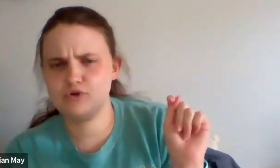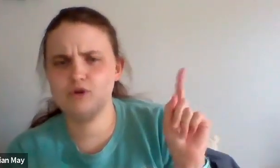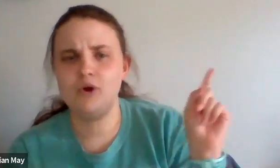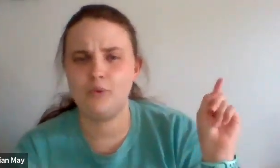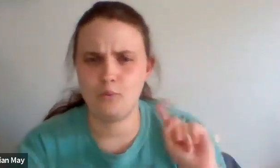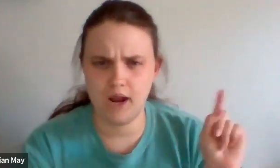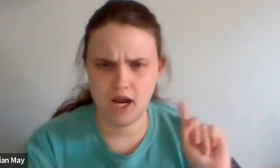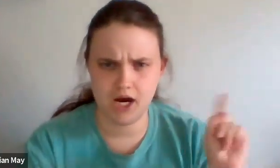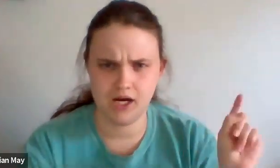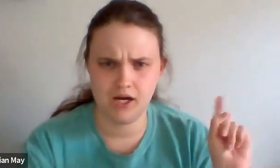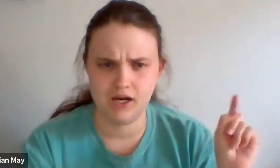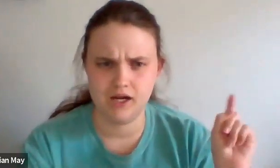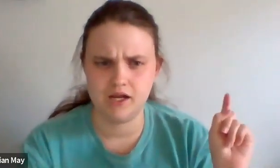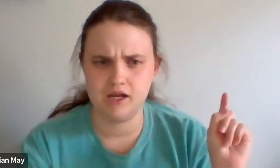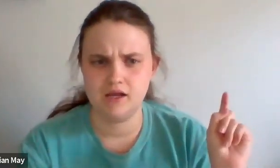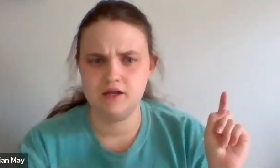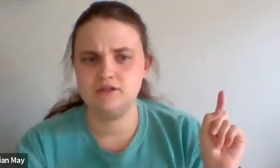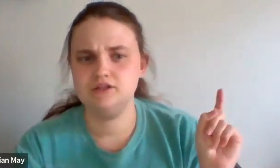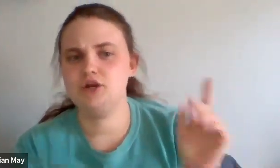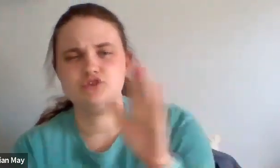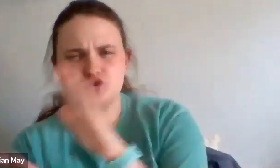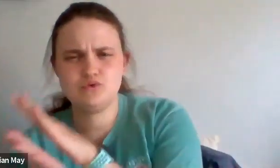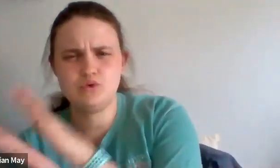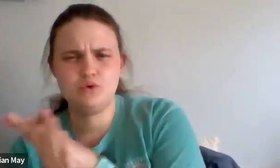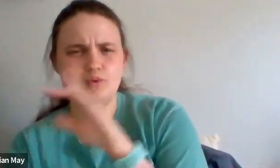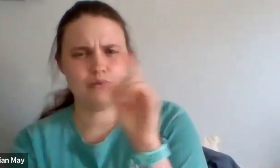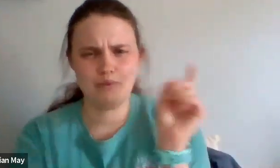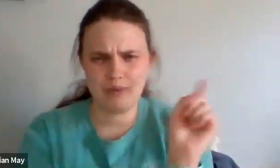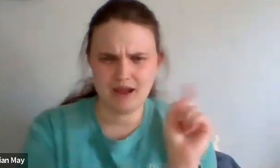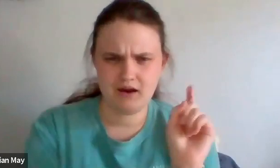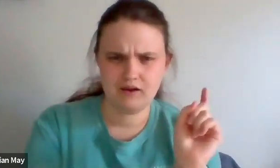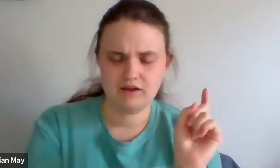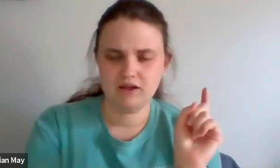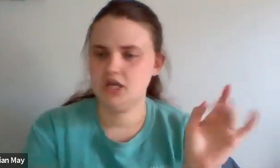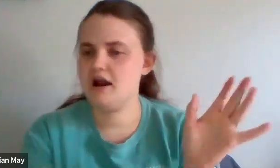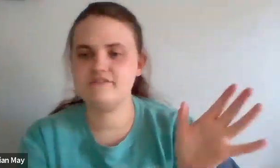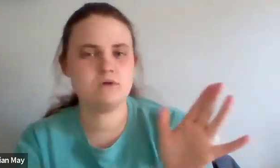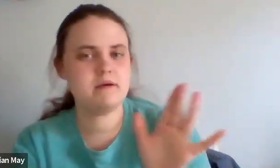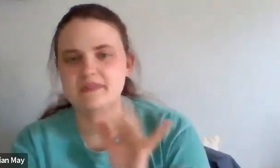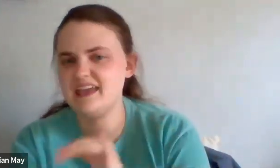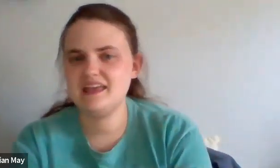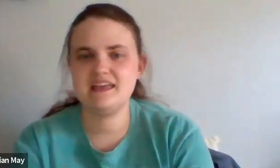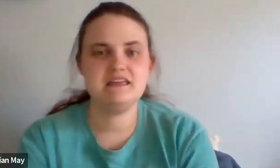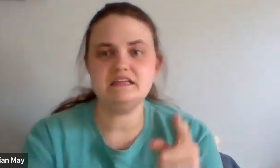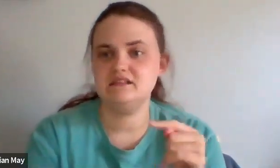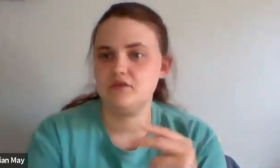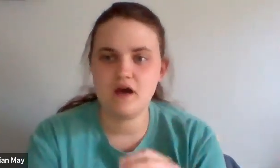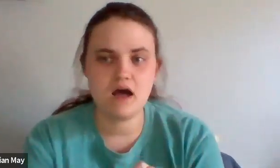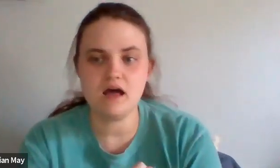bathroom, where, school, where. You don't have to worry about the is, the